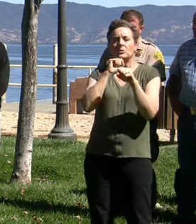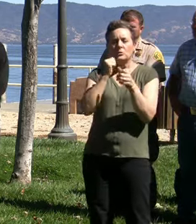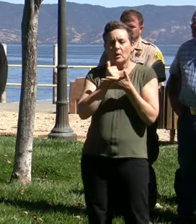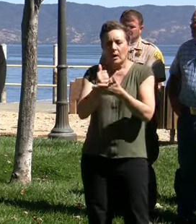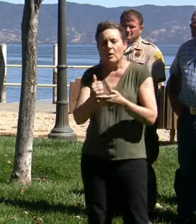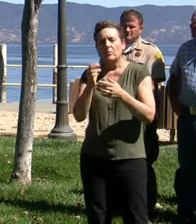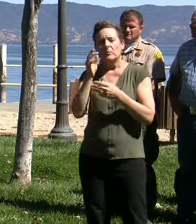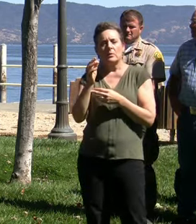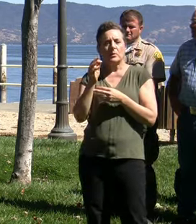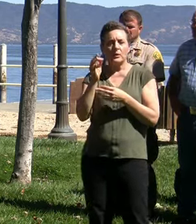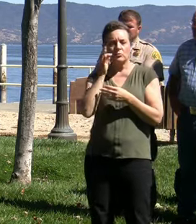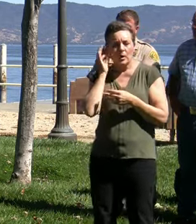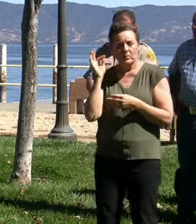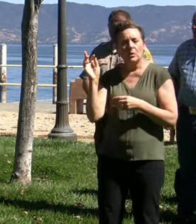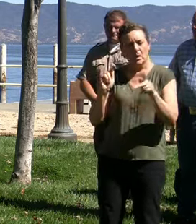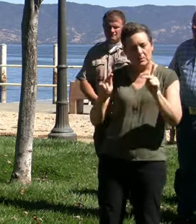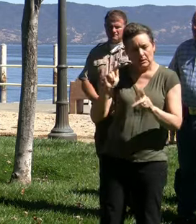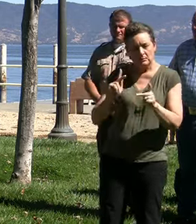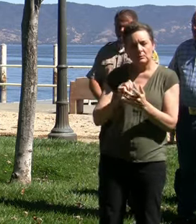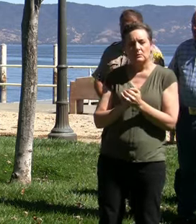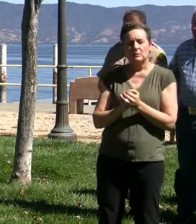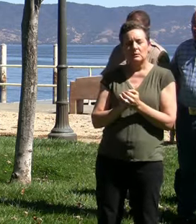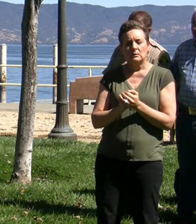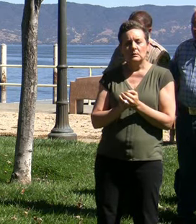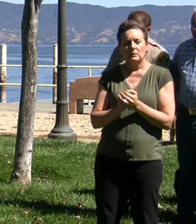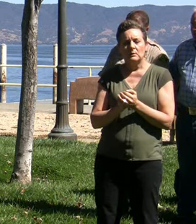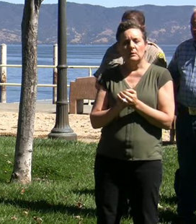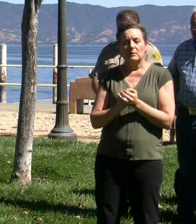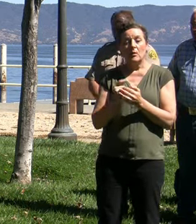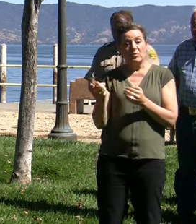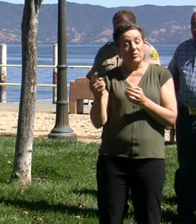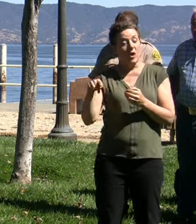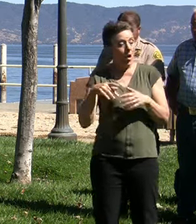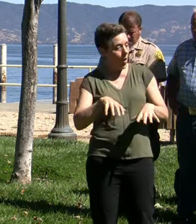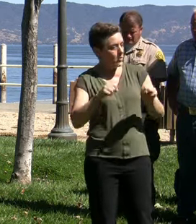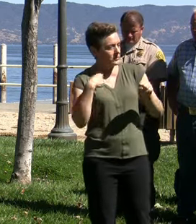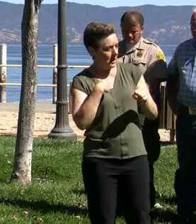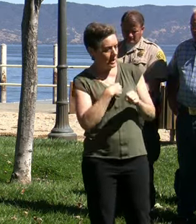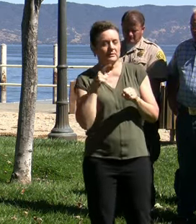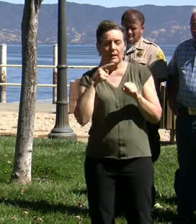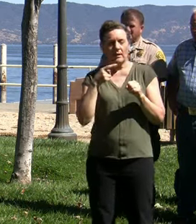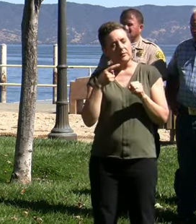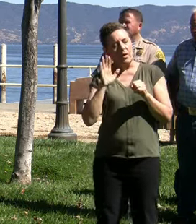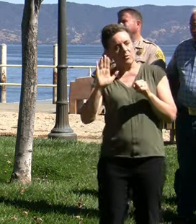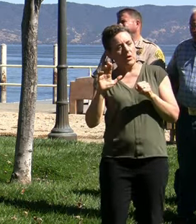population who are serving. We are actually being hosted by them at the casino.